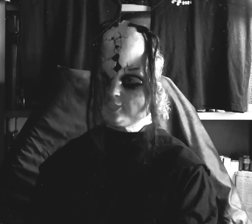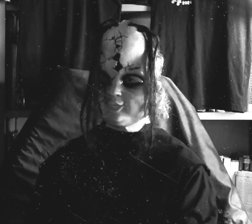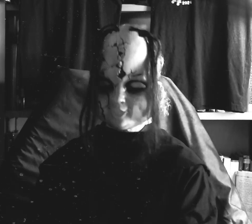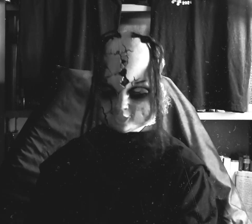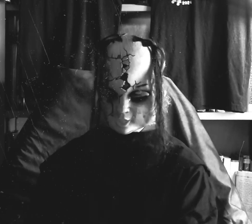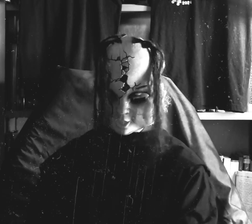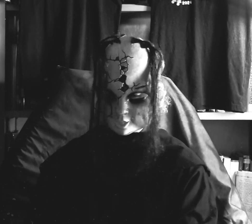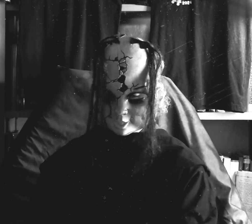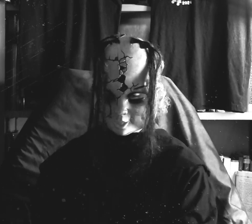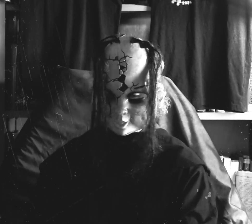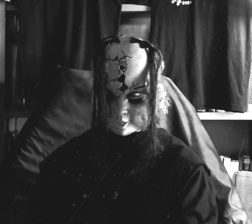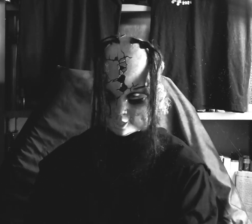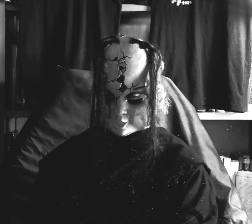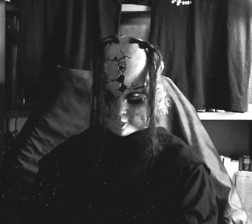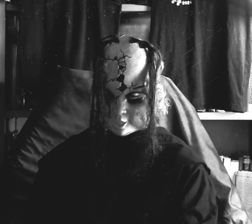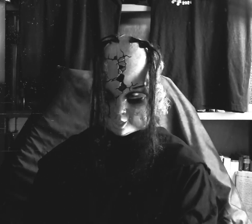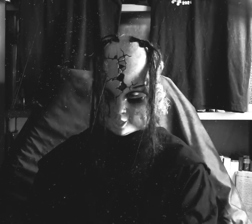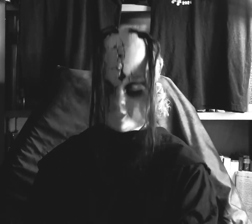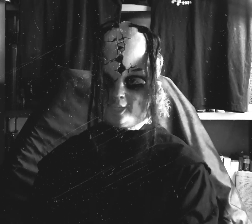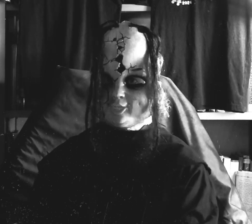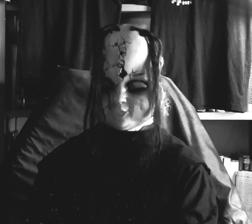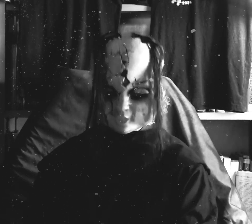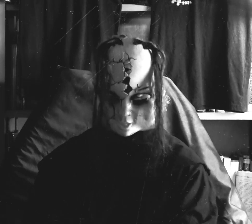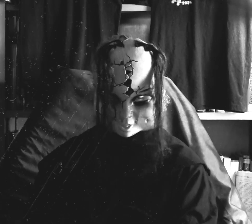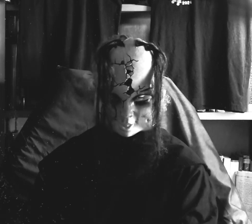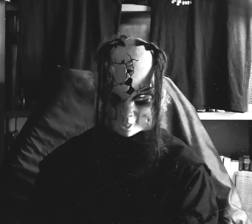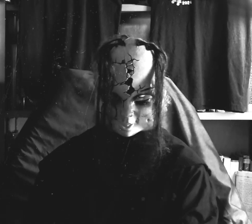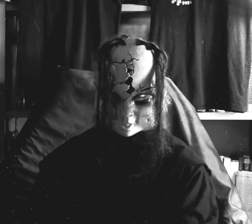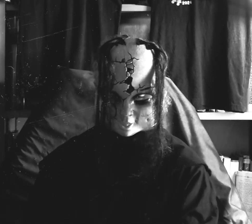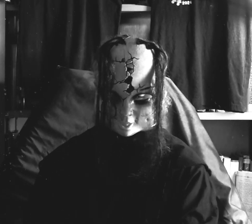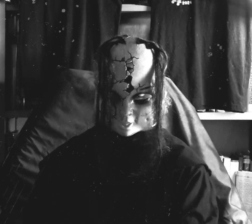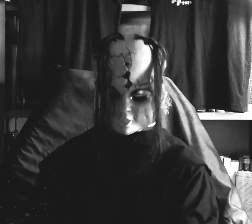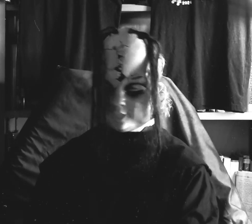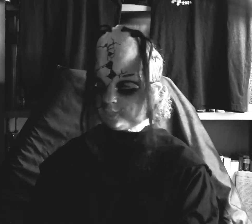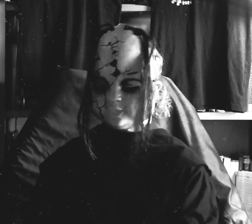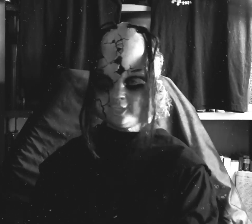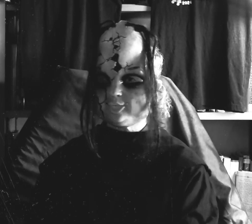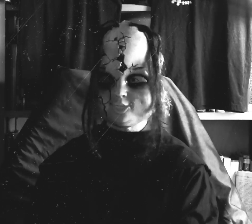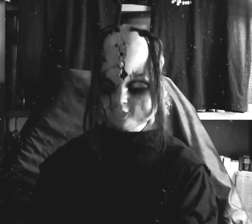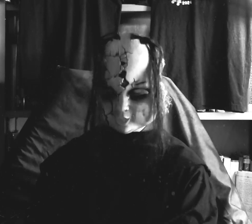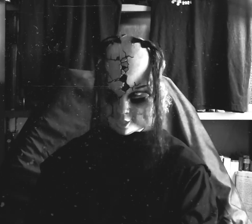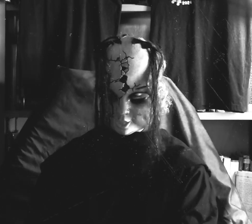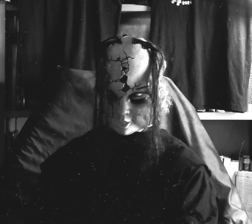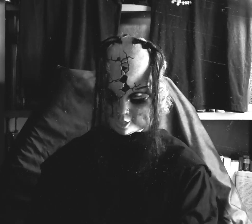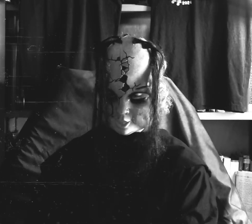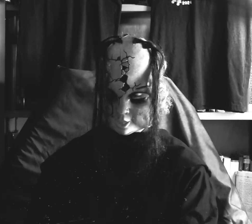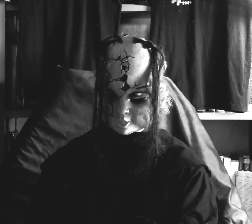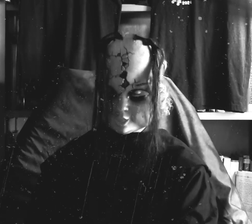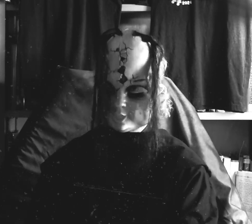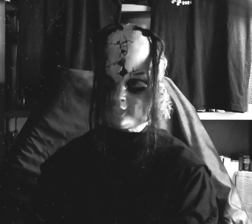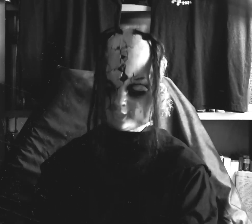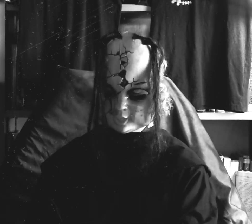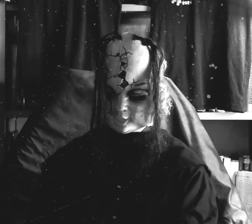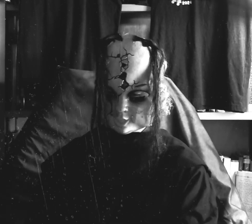they were married, and they had children, and they seemed like a happy family. But after a few